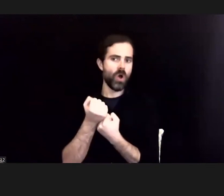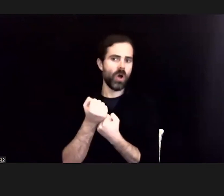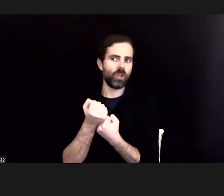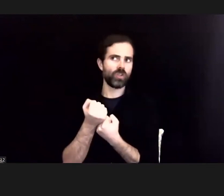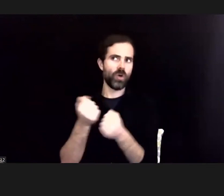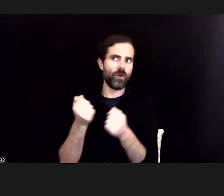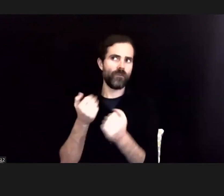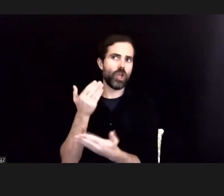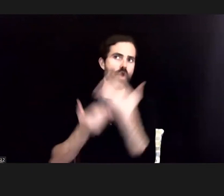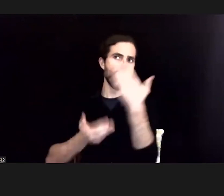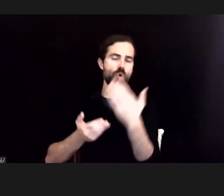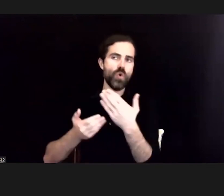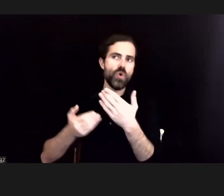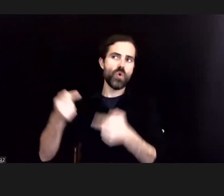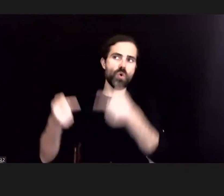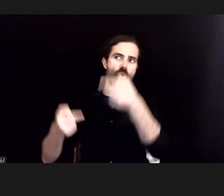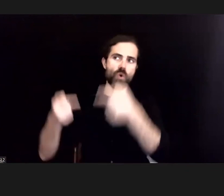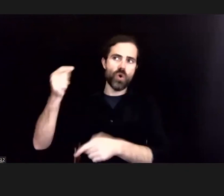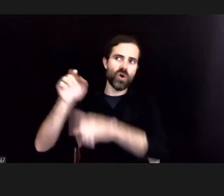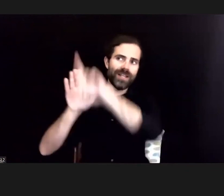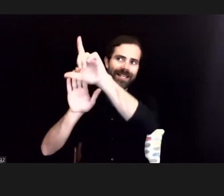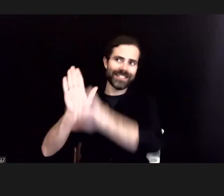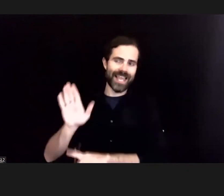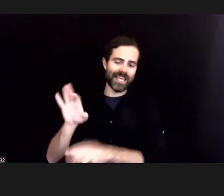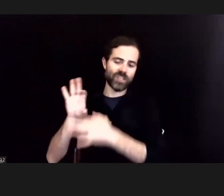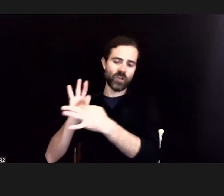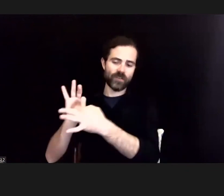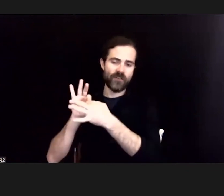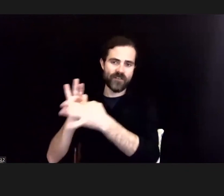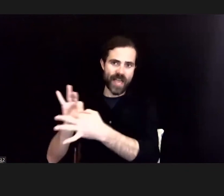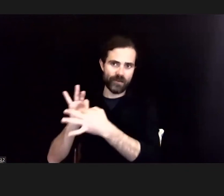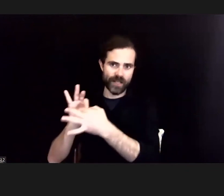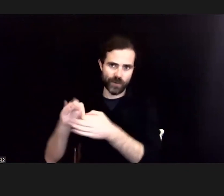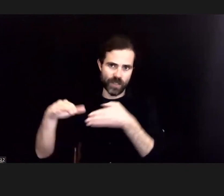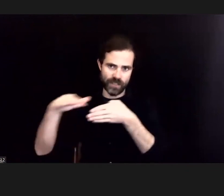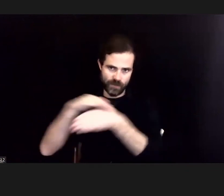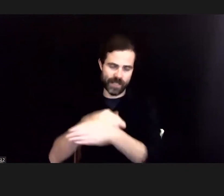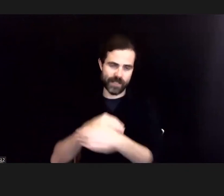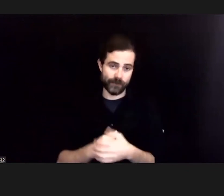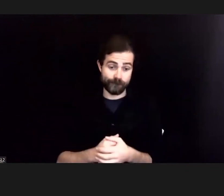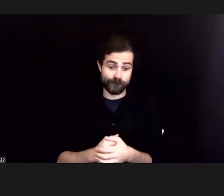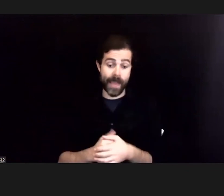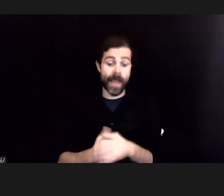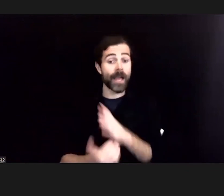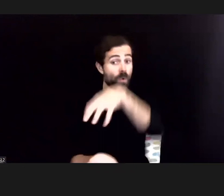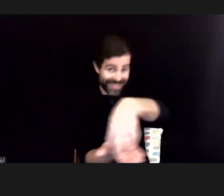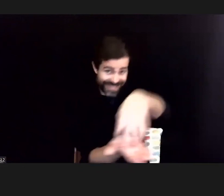on accessibility. This center will rely also on